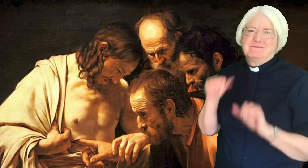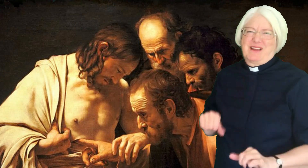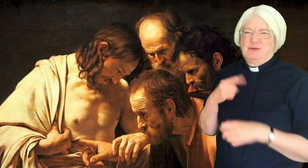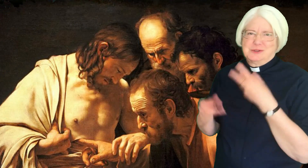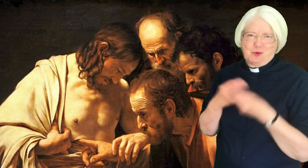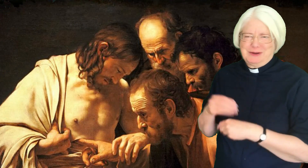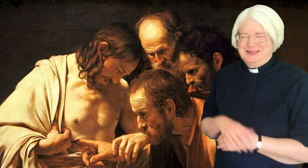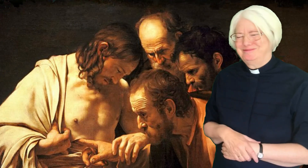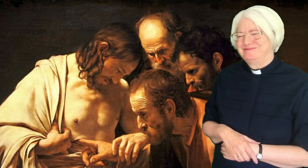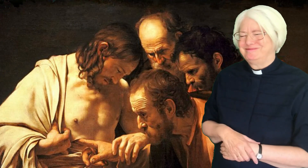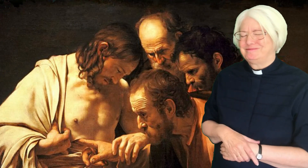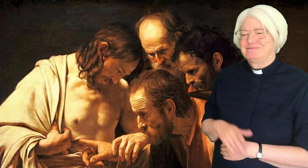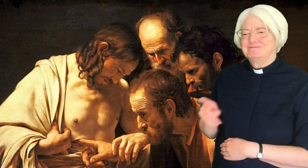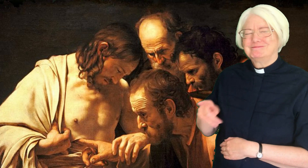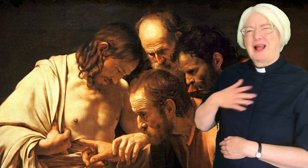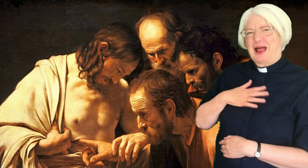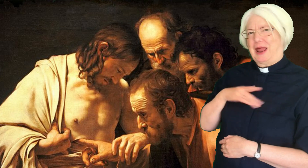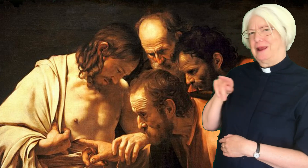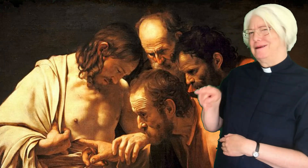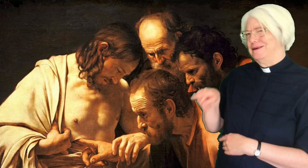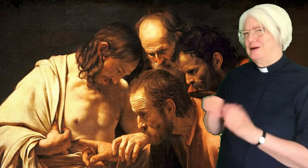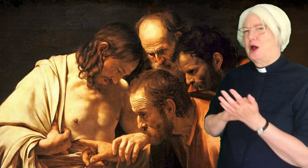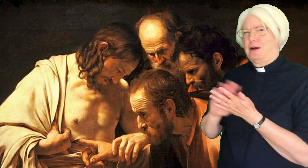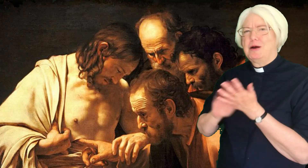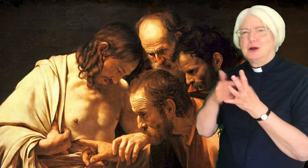And I have to say that it's one of my favourite stories.